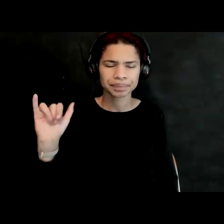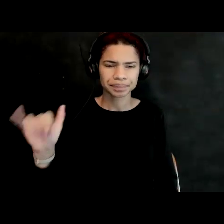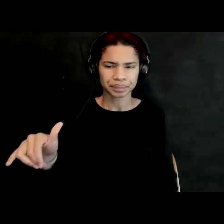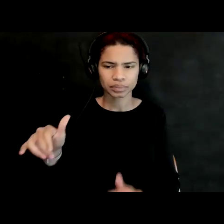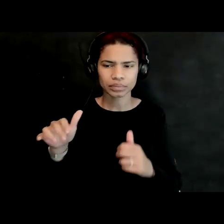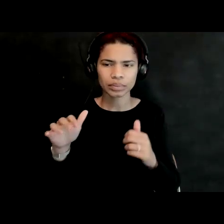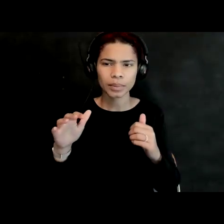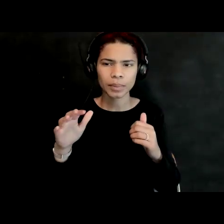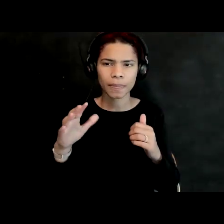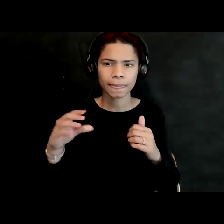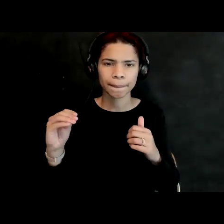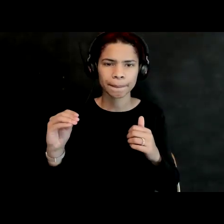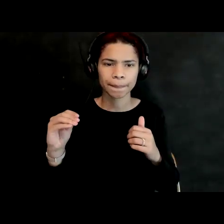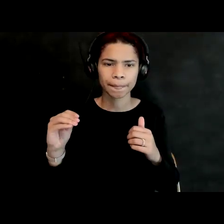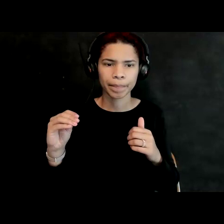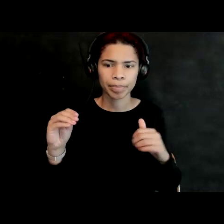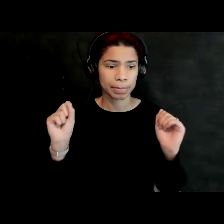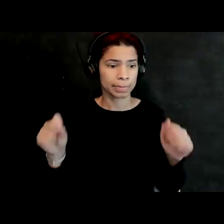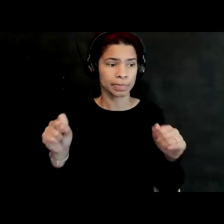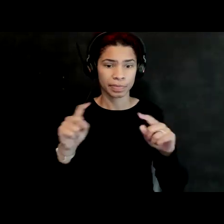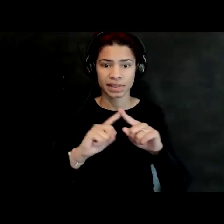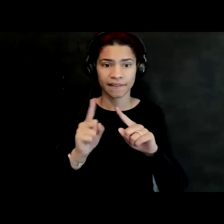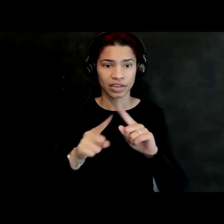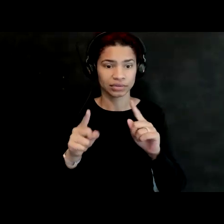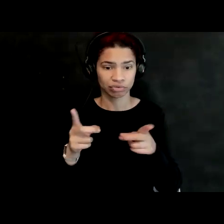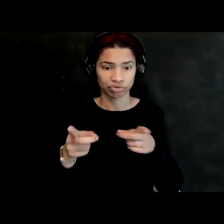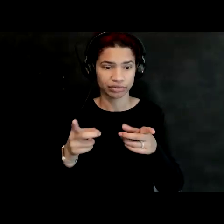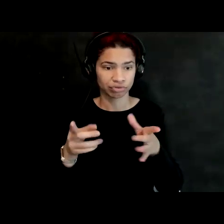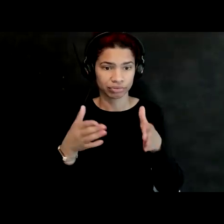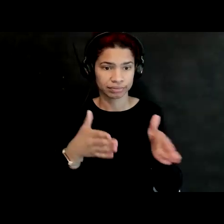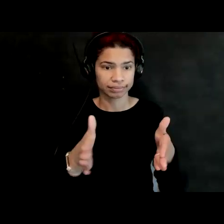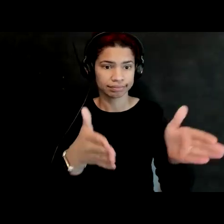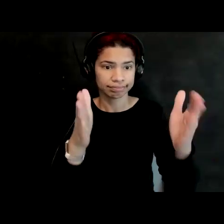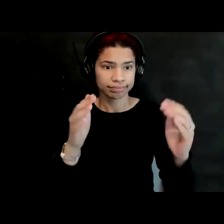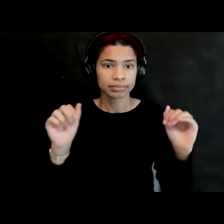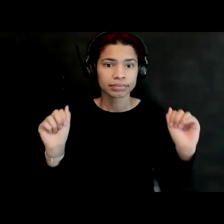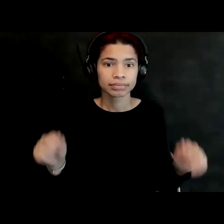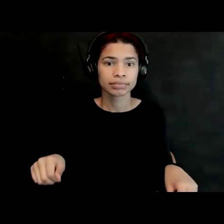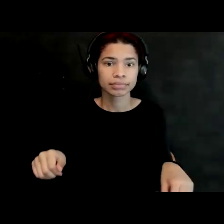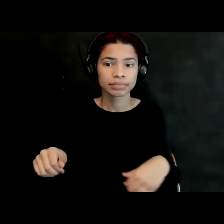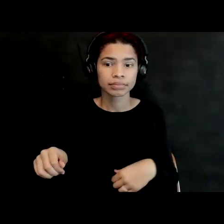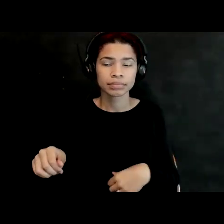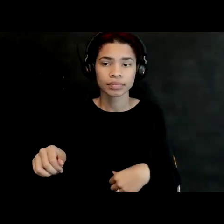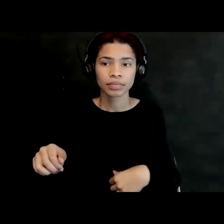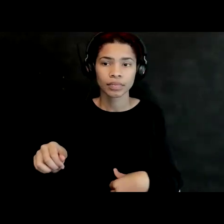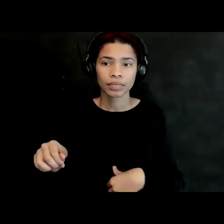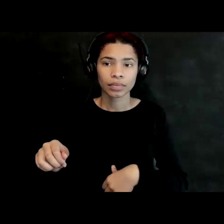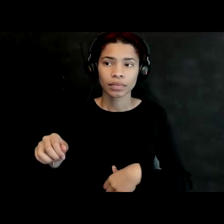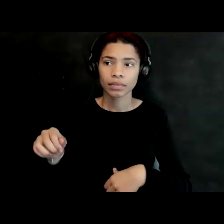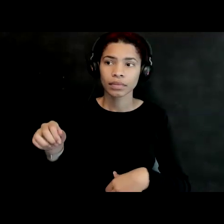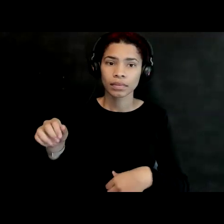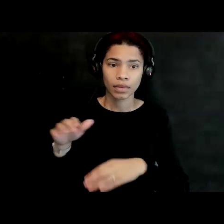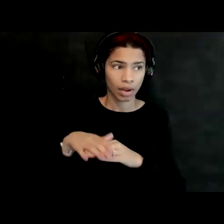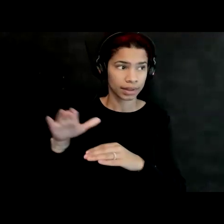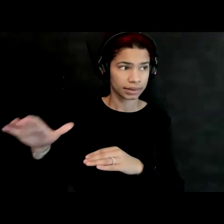That's and you can go in different directions with that. It could be based on his life, Archibald